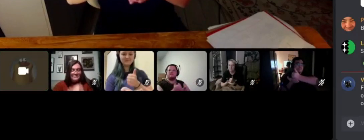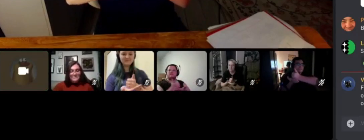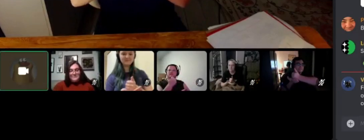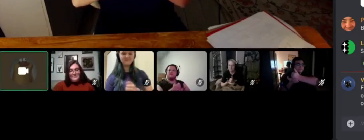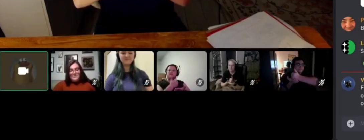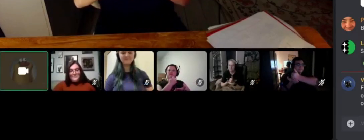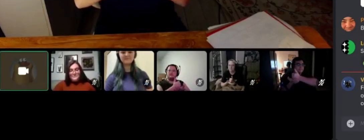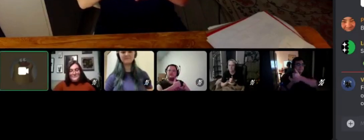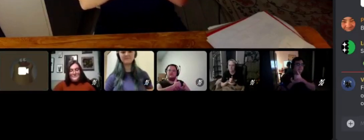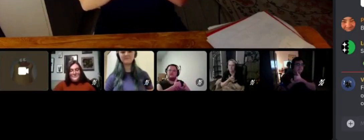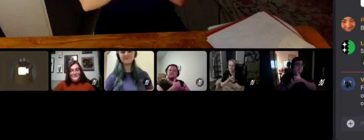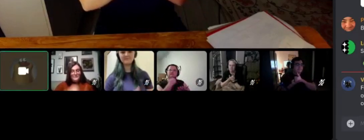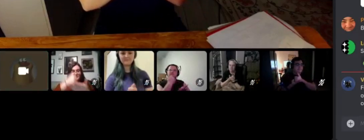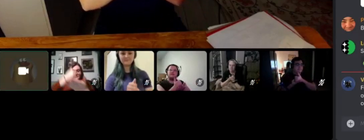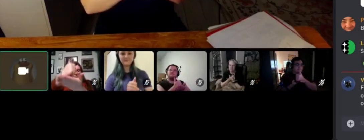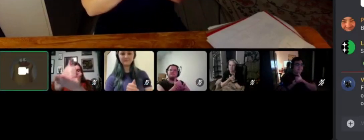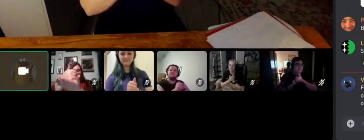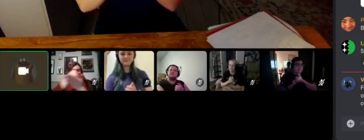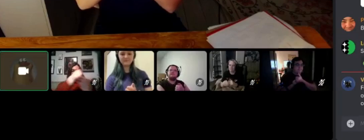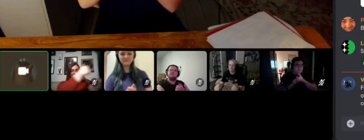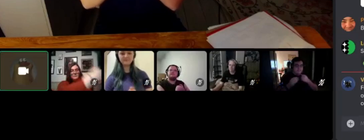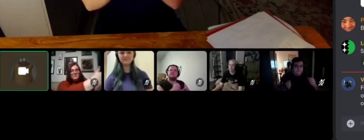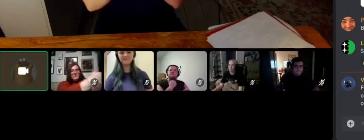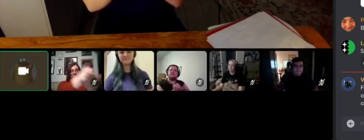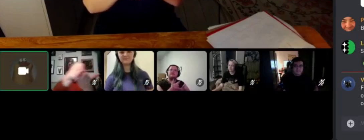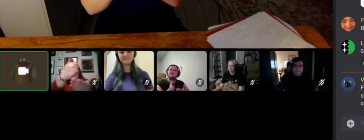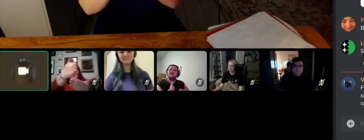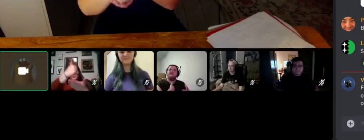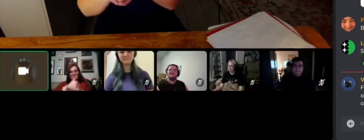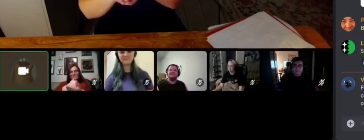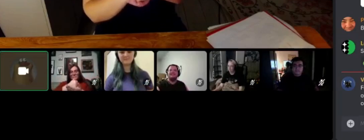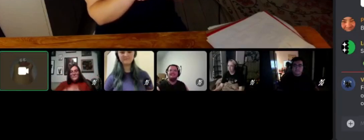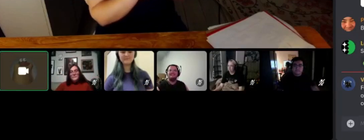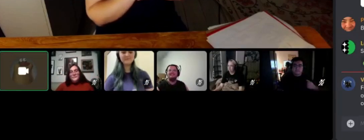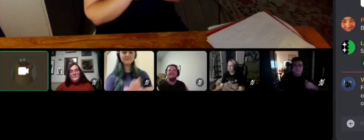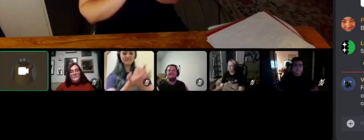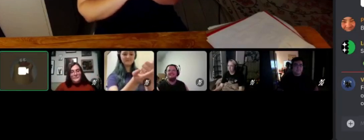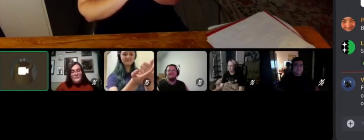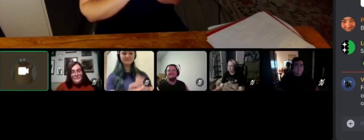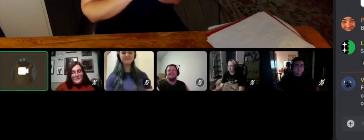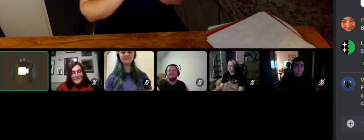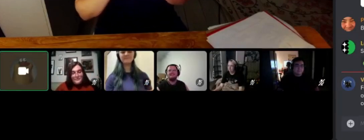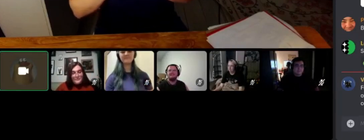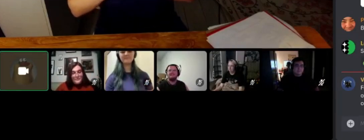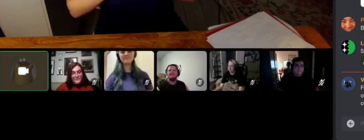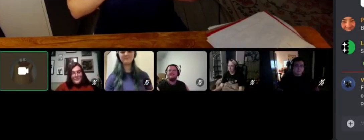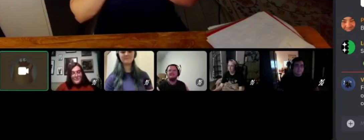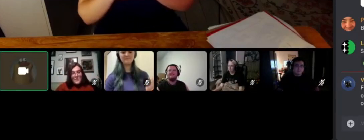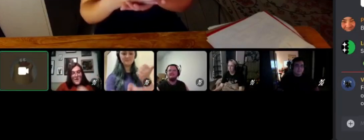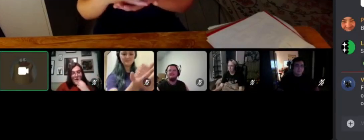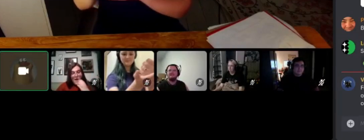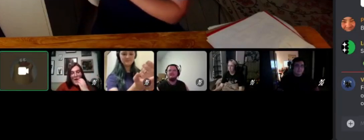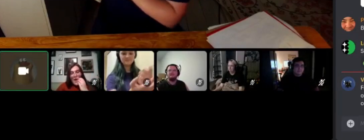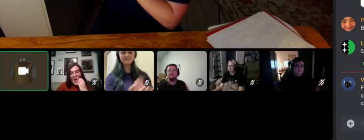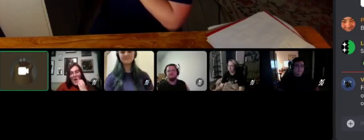So help. Again, this is another directional sign. So this is if I am helping somebody else, it goes from